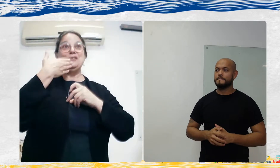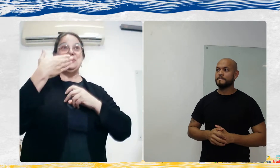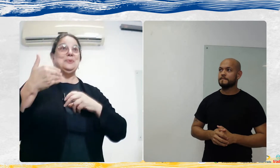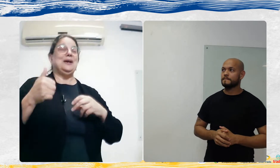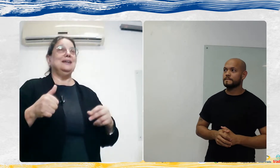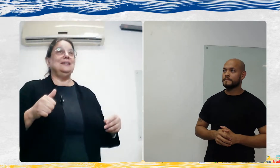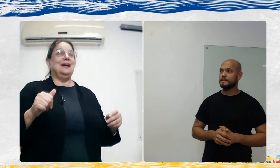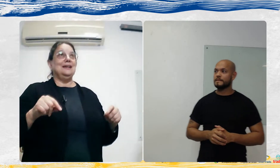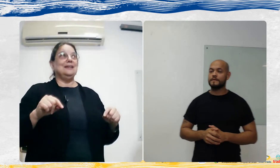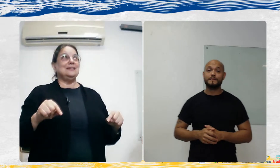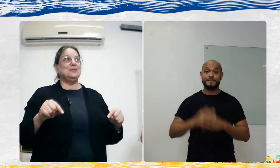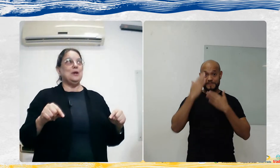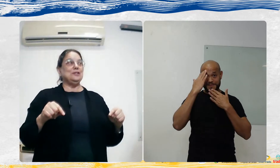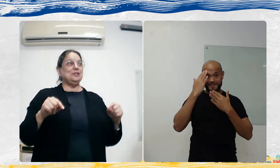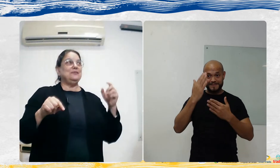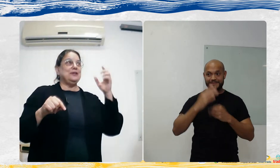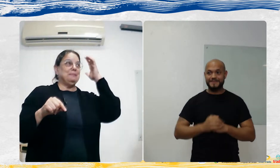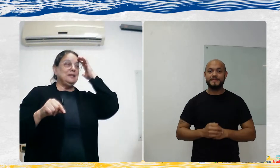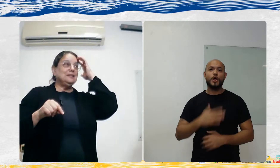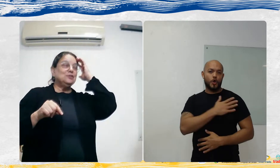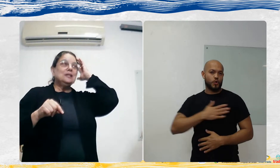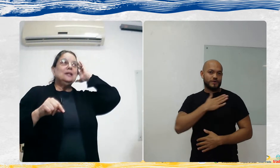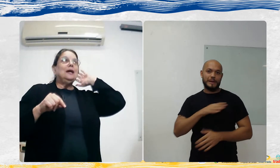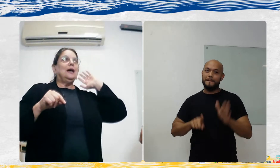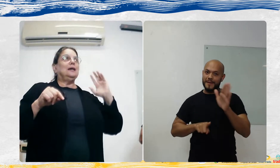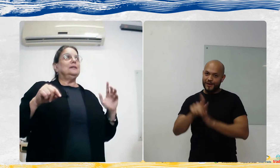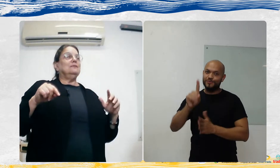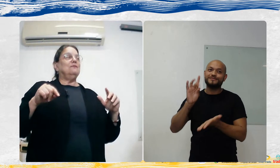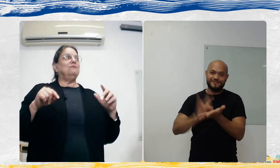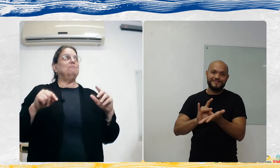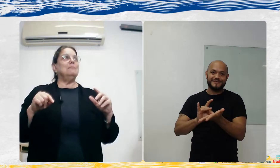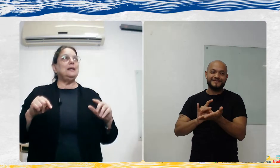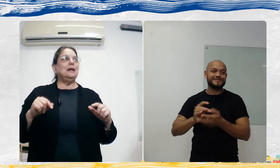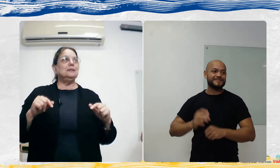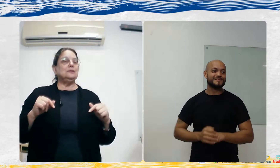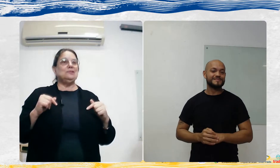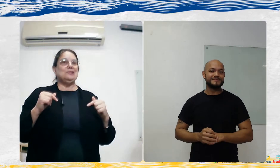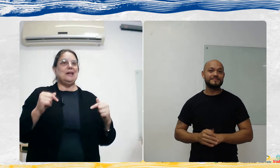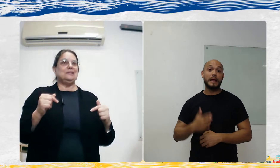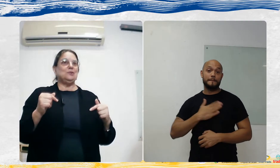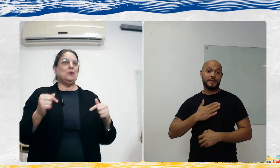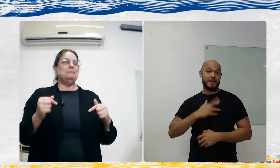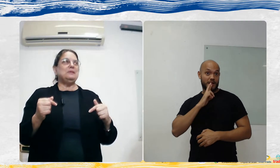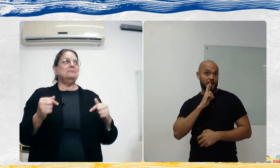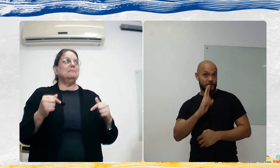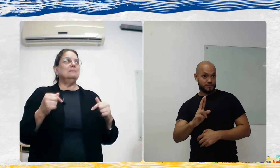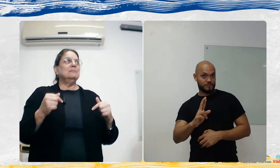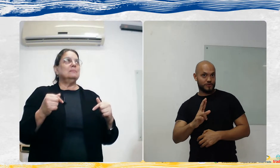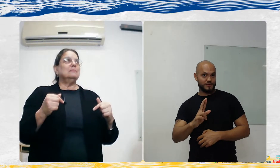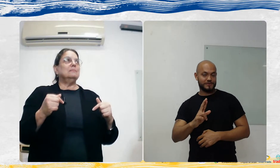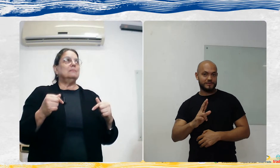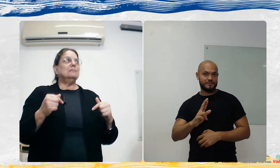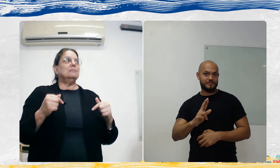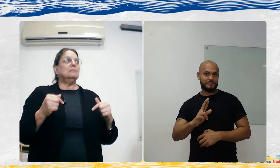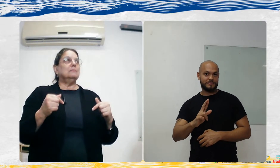Thank you. I like the question very much. And my answer to that is going to be